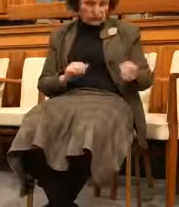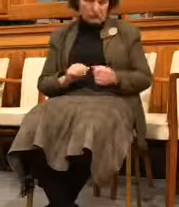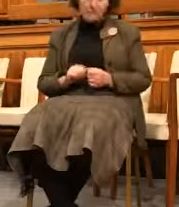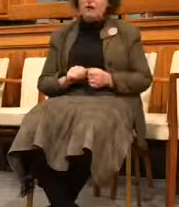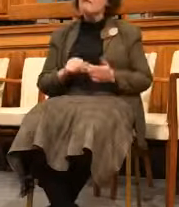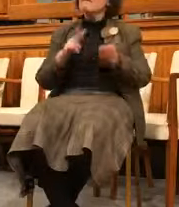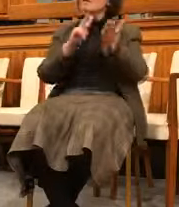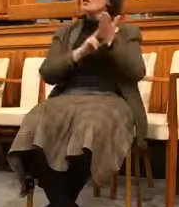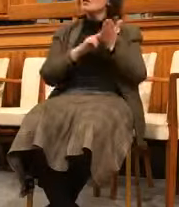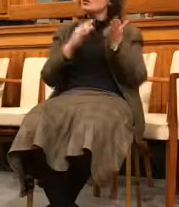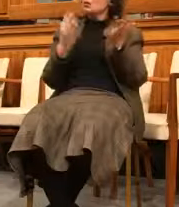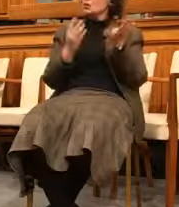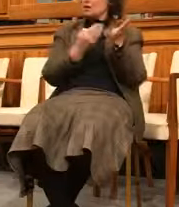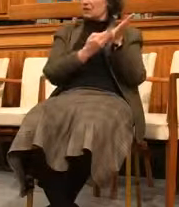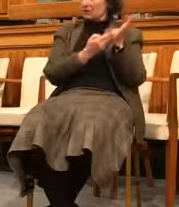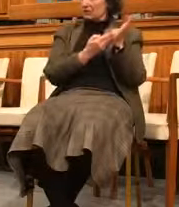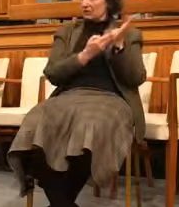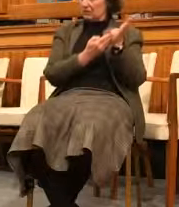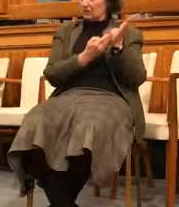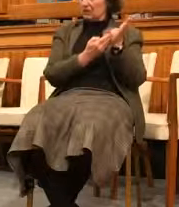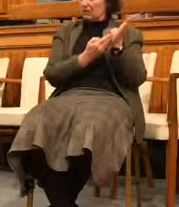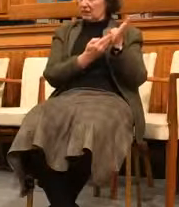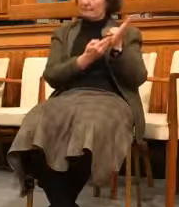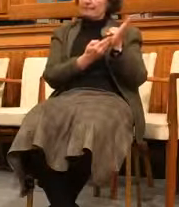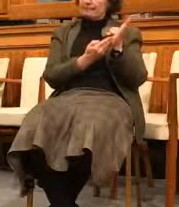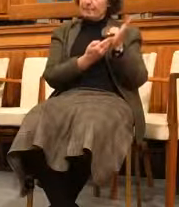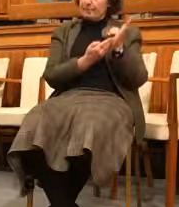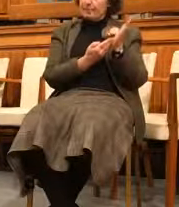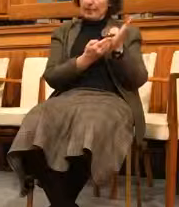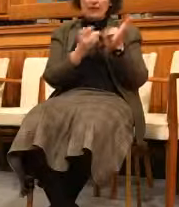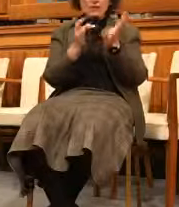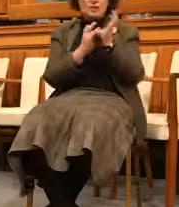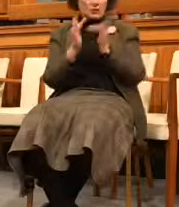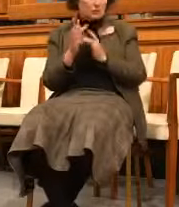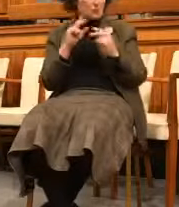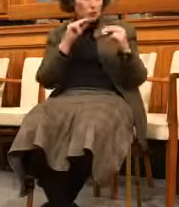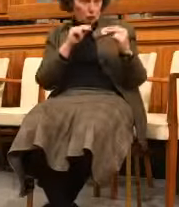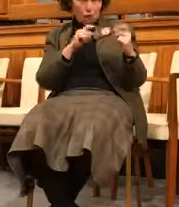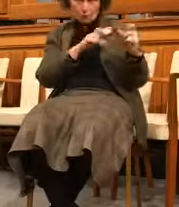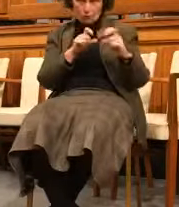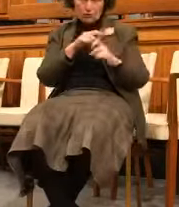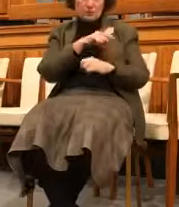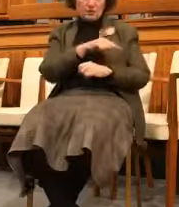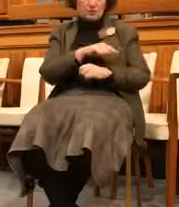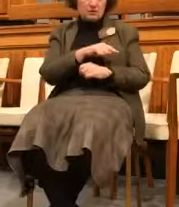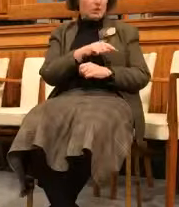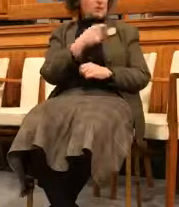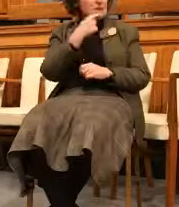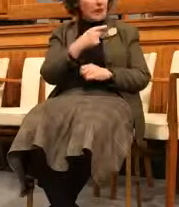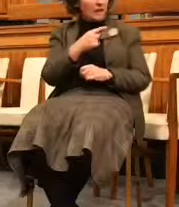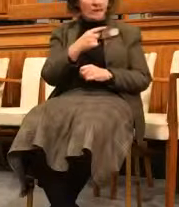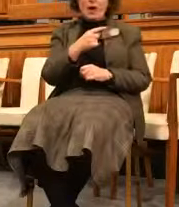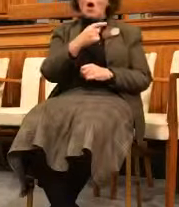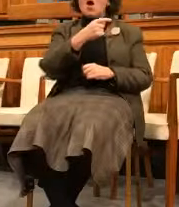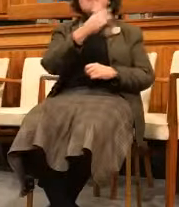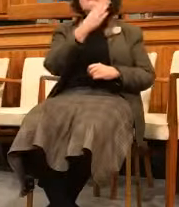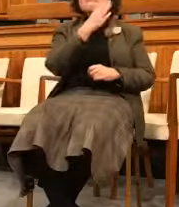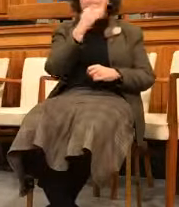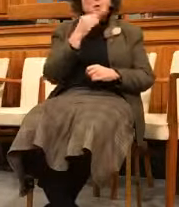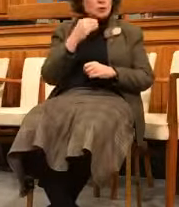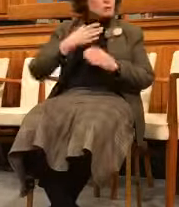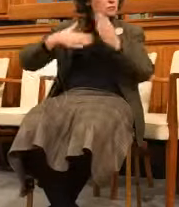14, where Christ continues to say, "As Moses lifted up the serpent in the